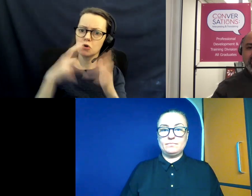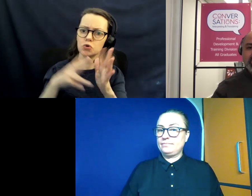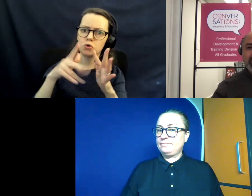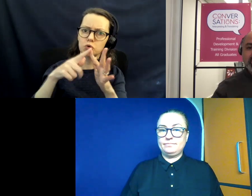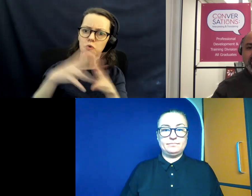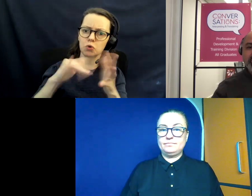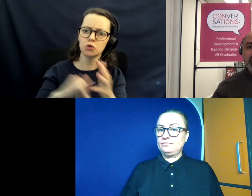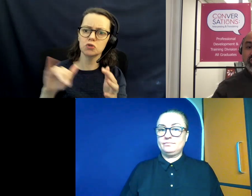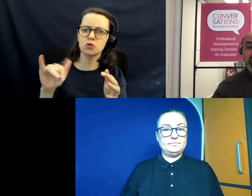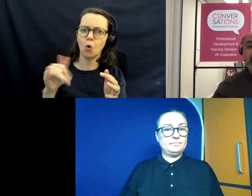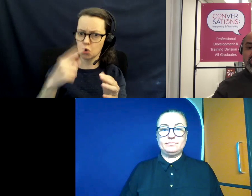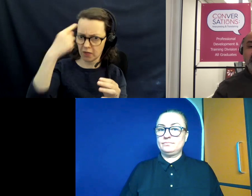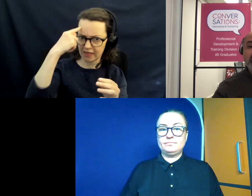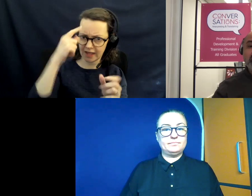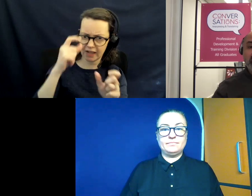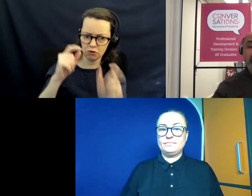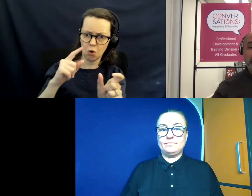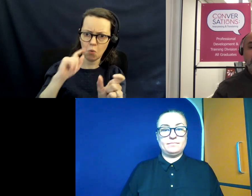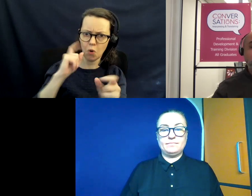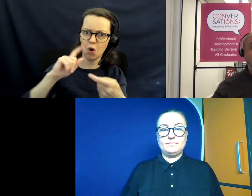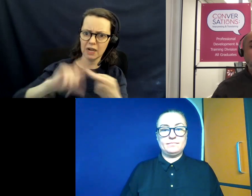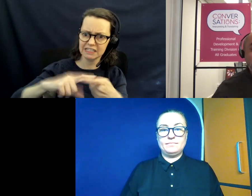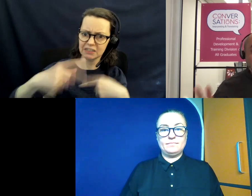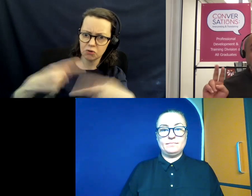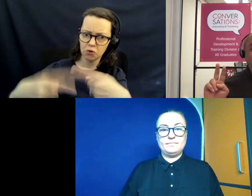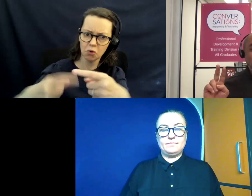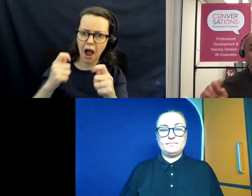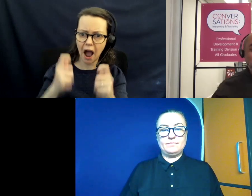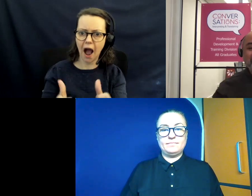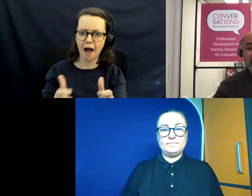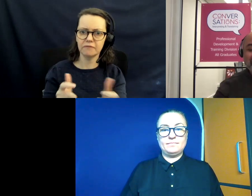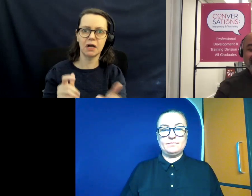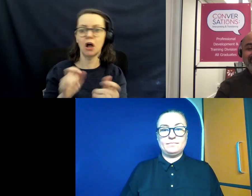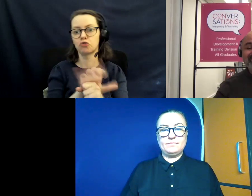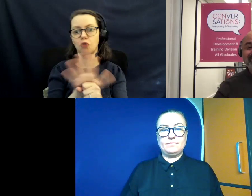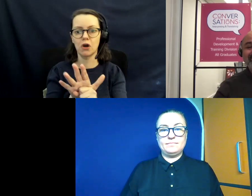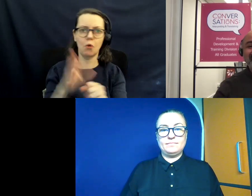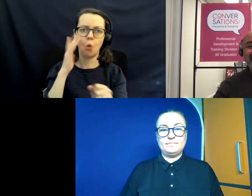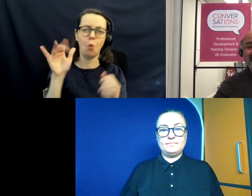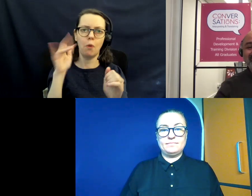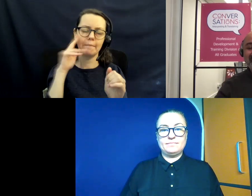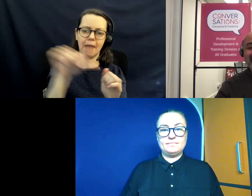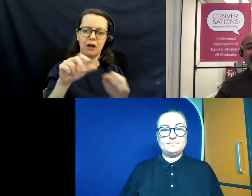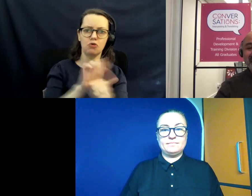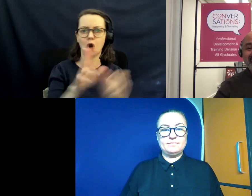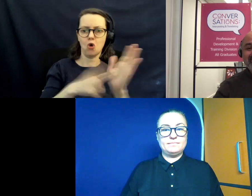think that the segment will continue after we reach the COVID normal?